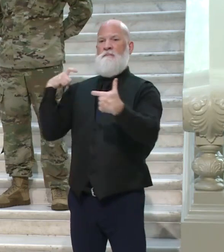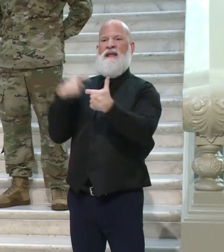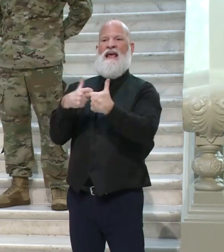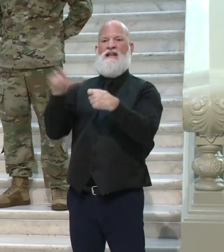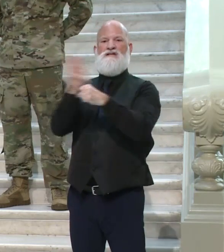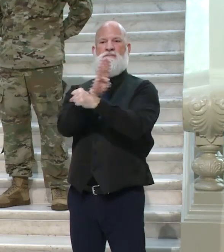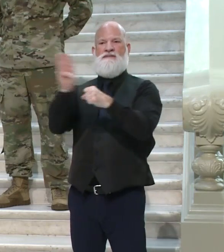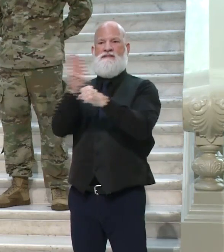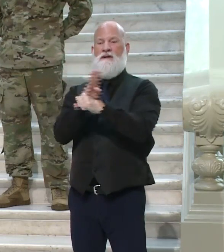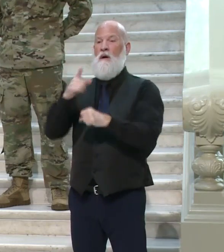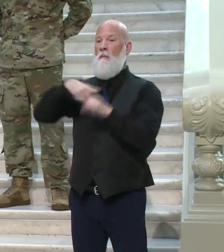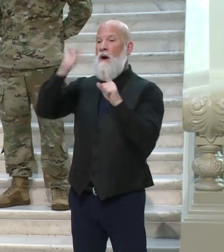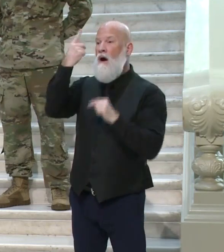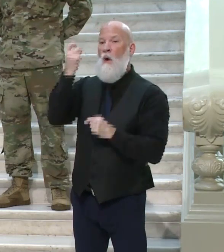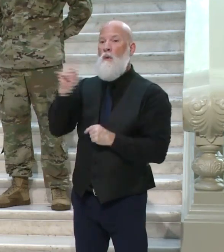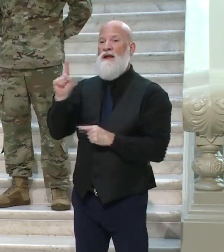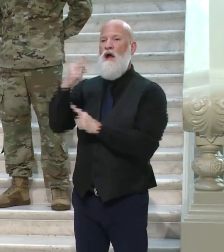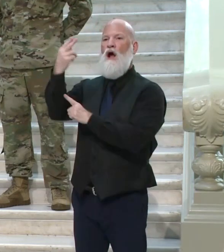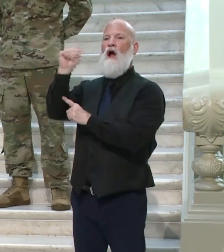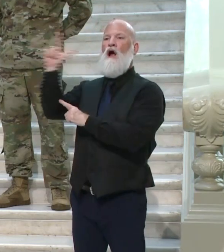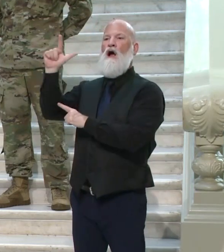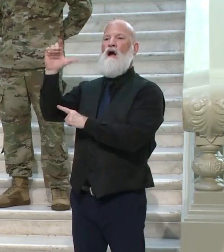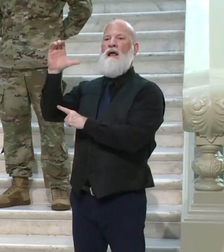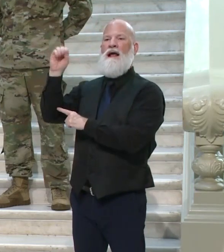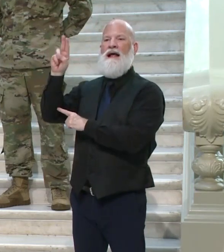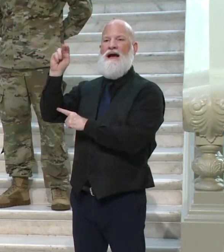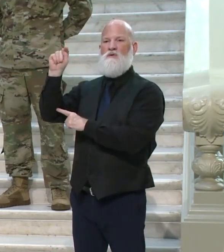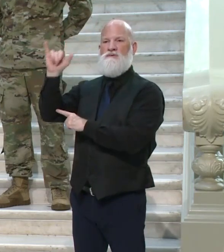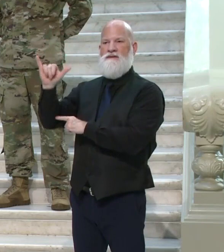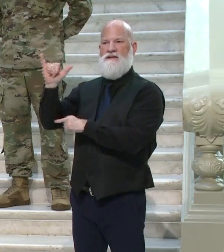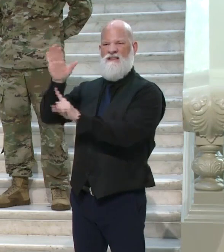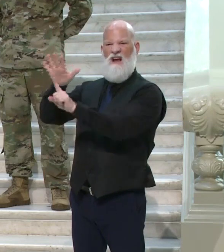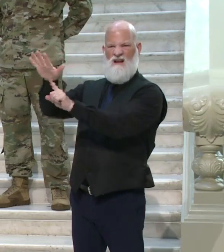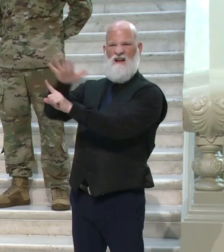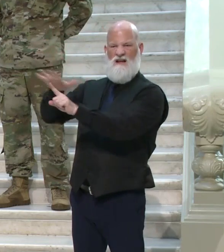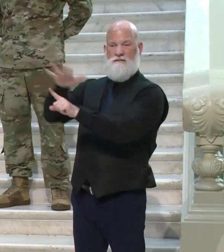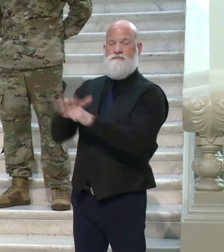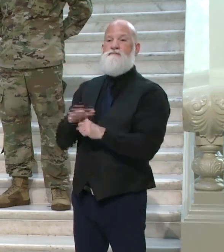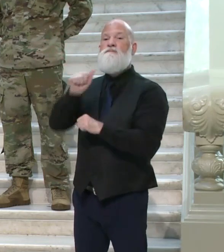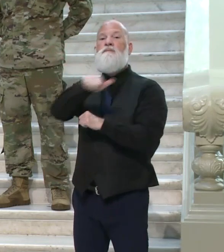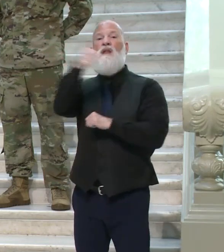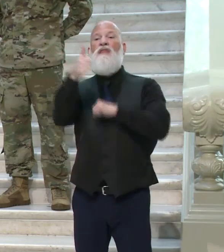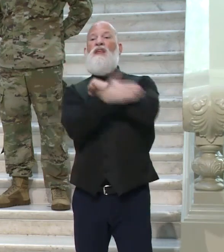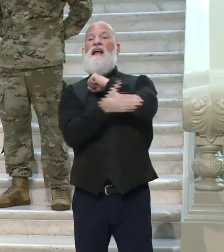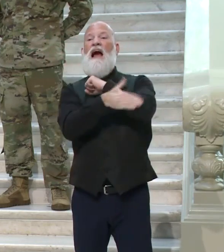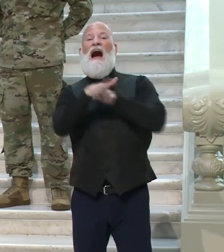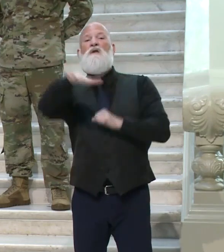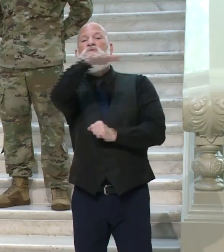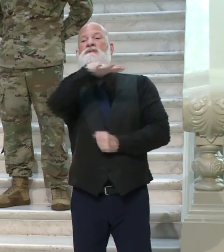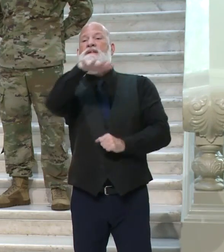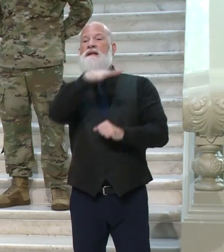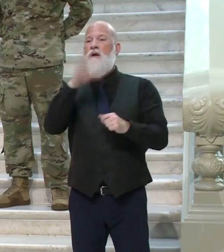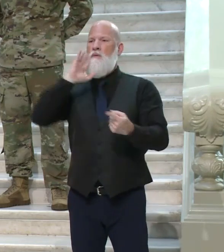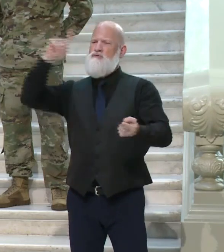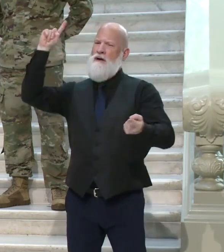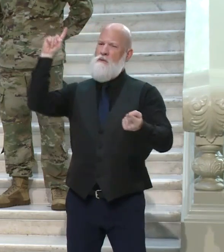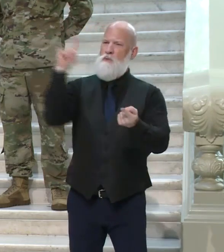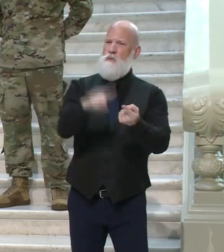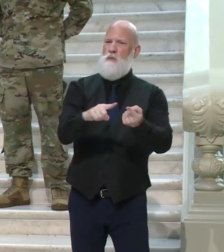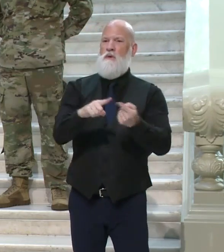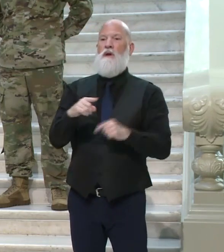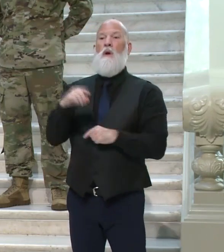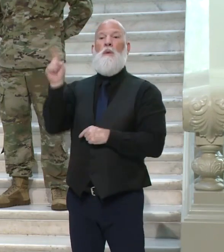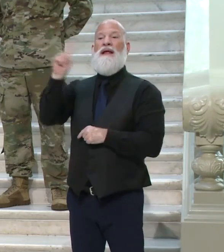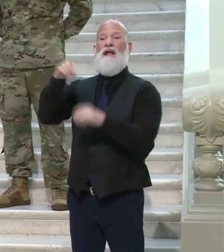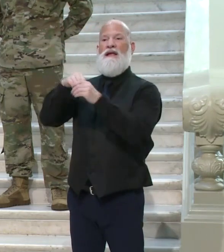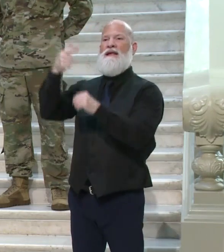as other areas of our state have seen reduced transmissions of the virus, the Gainesville area has experienced